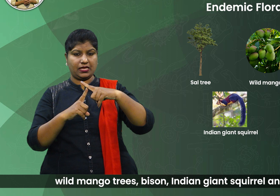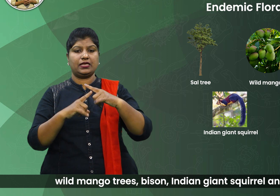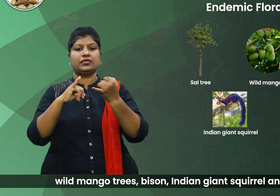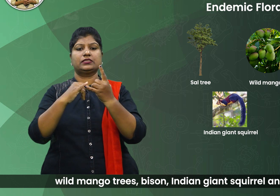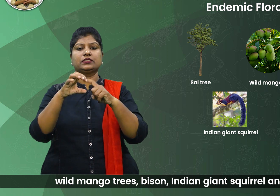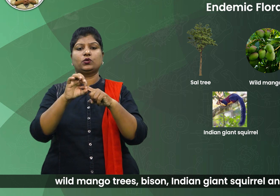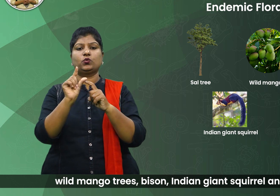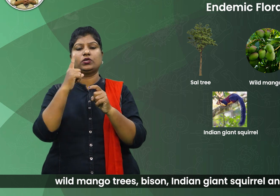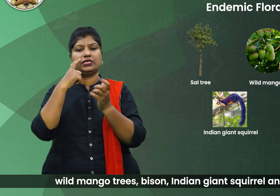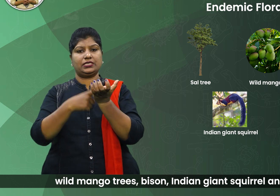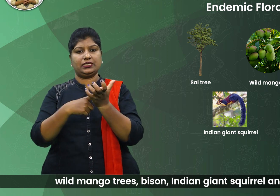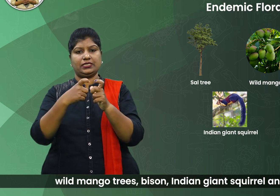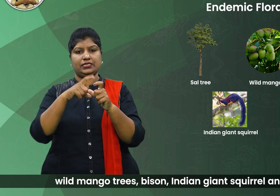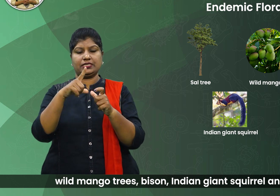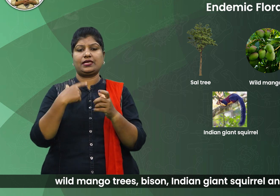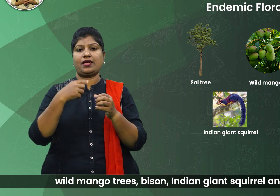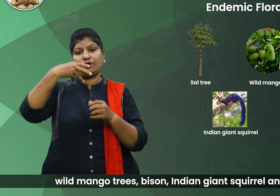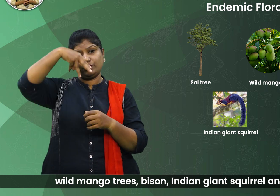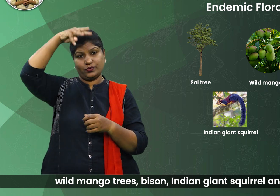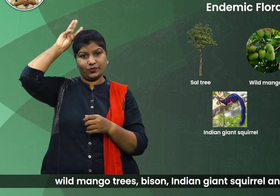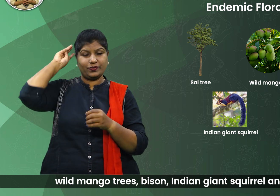and flying squirrel.